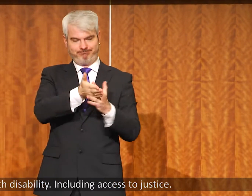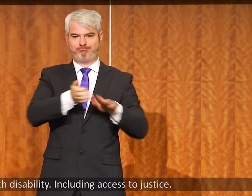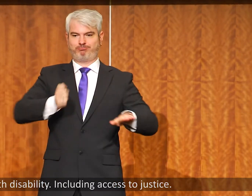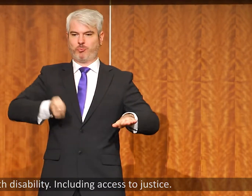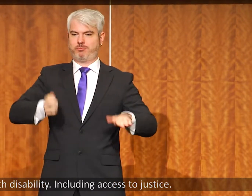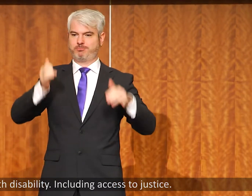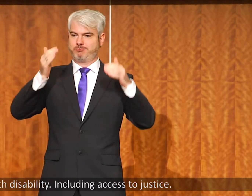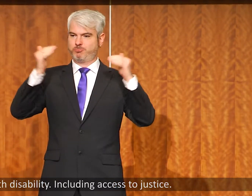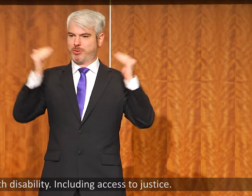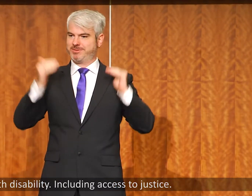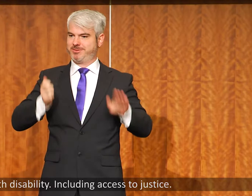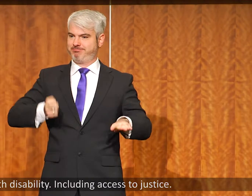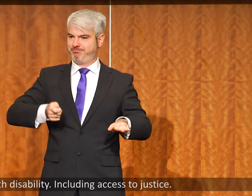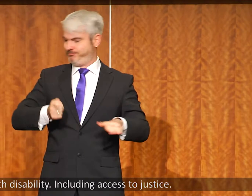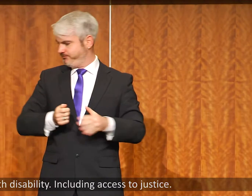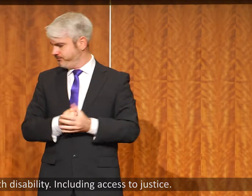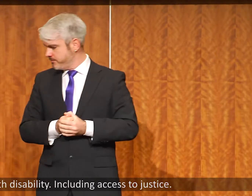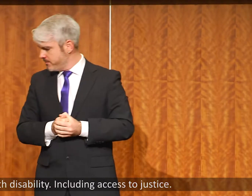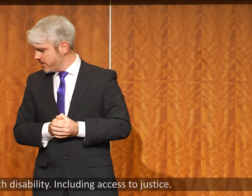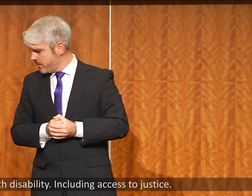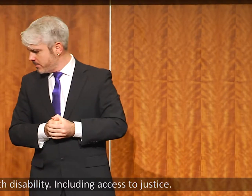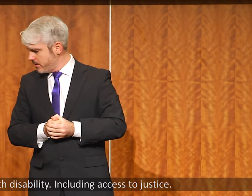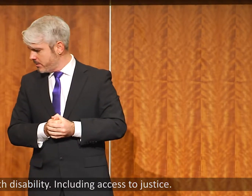including access to justice.